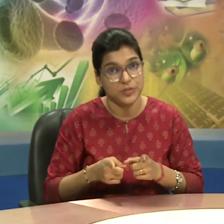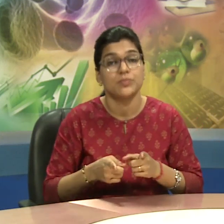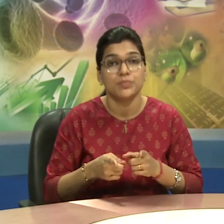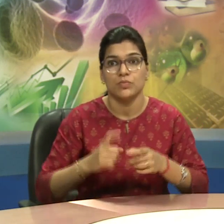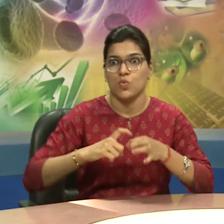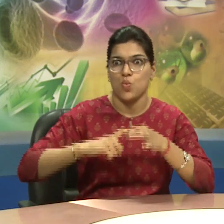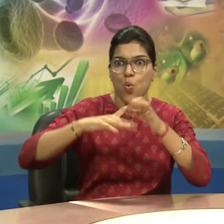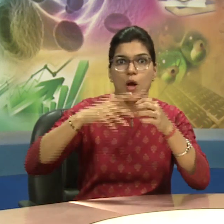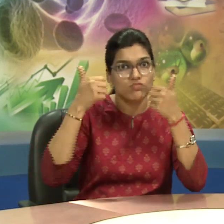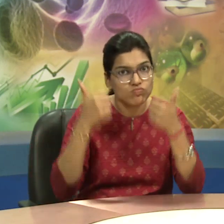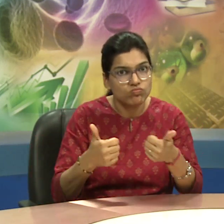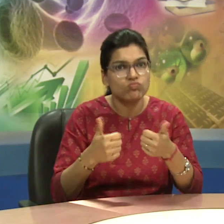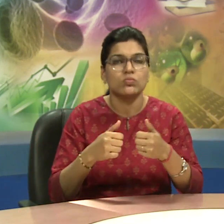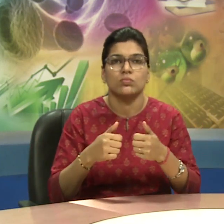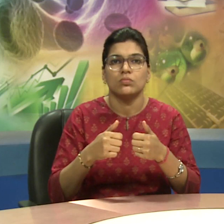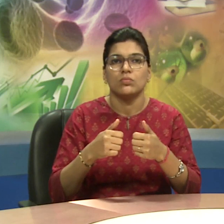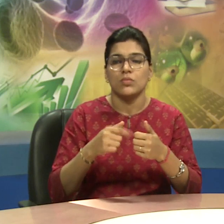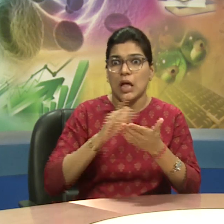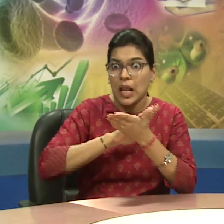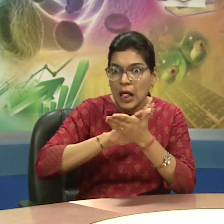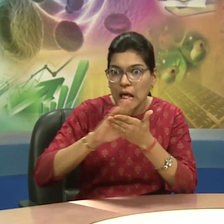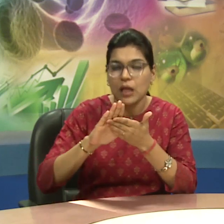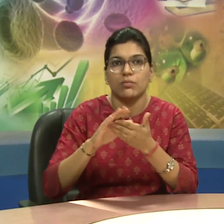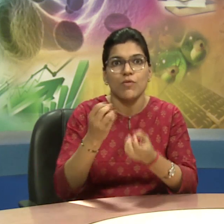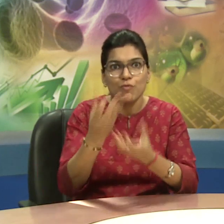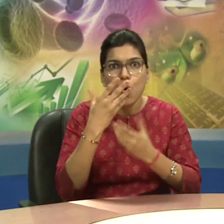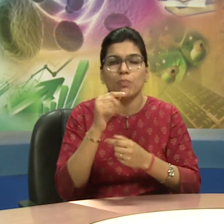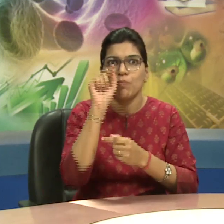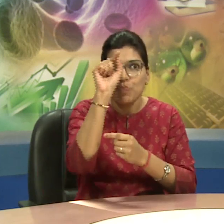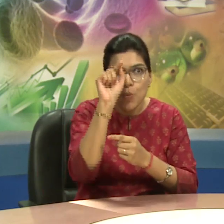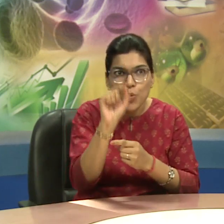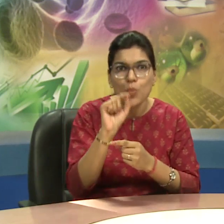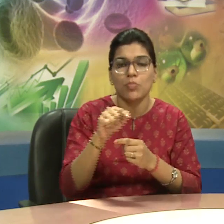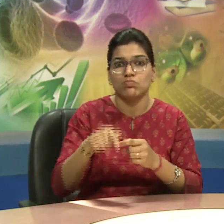Consumer also have the right to be informed about the